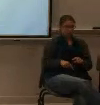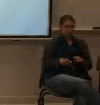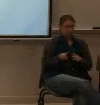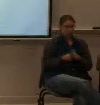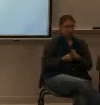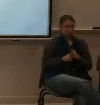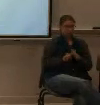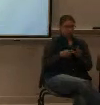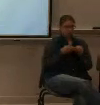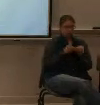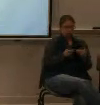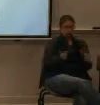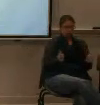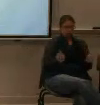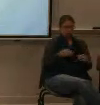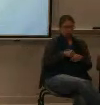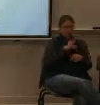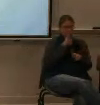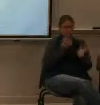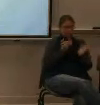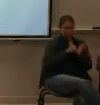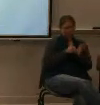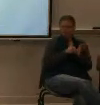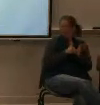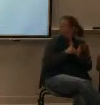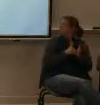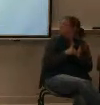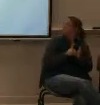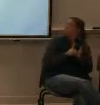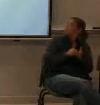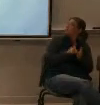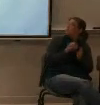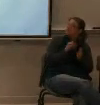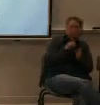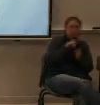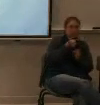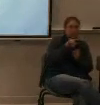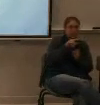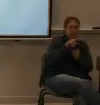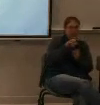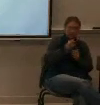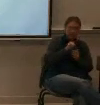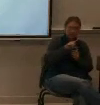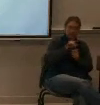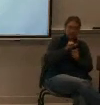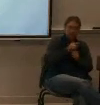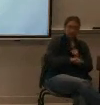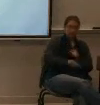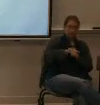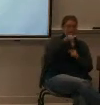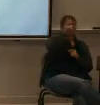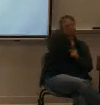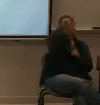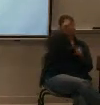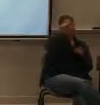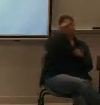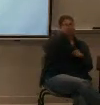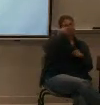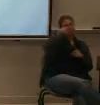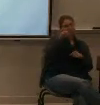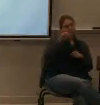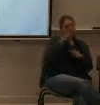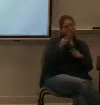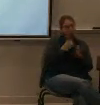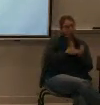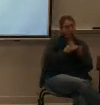start redissolving back into the water column slowly, the silica comes up and down. It's this repeated cycle over